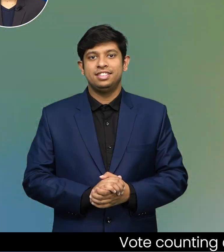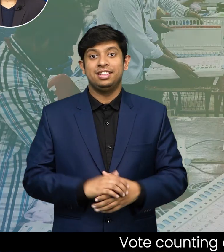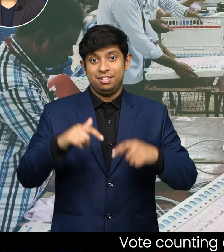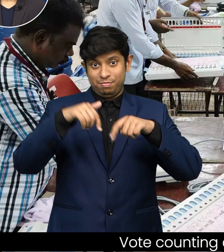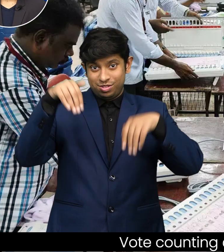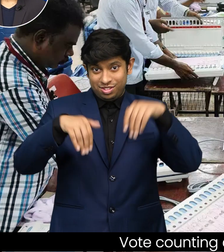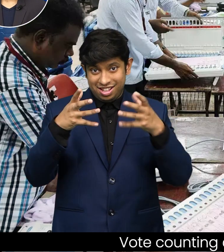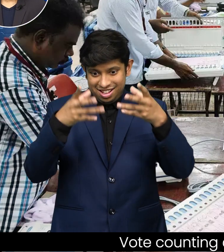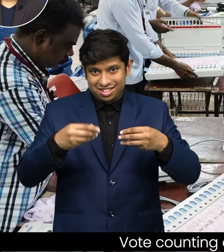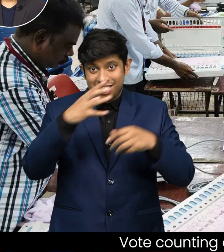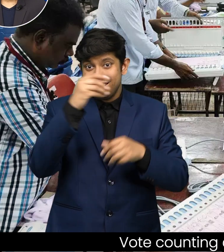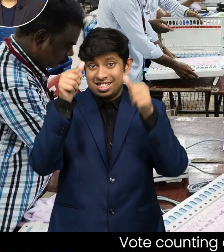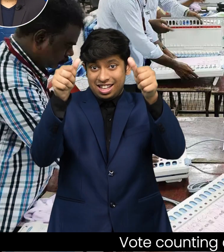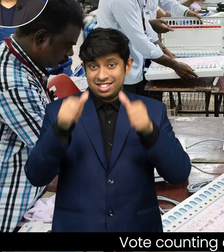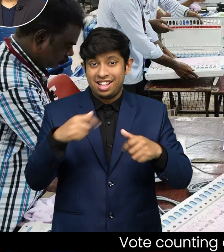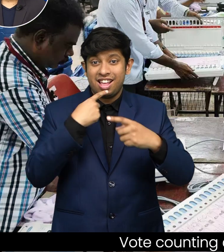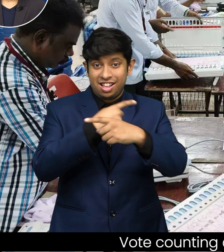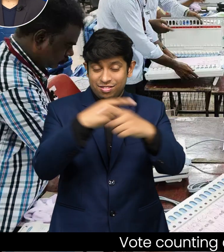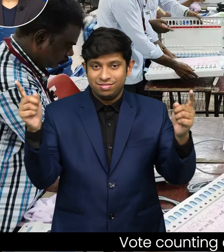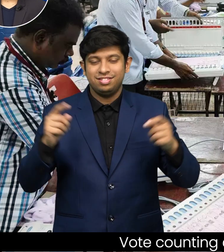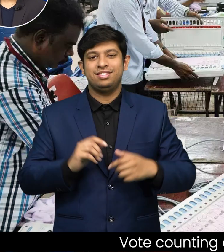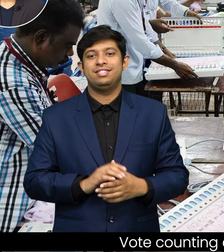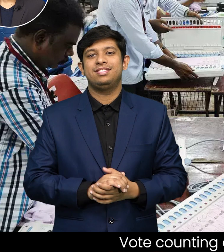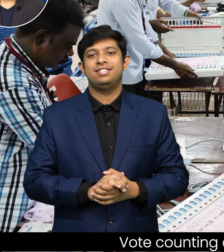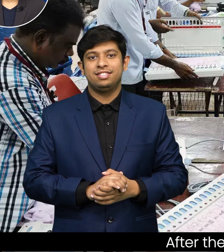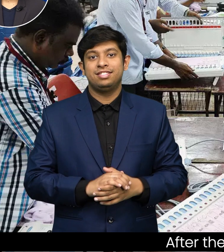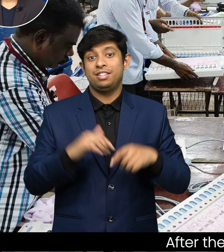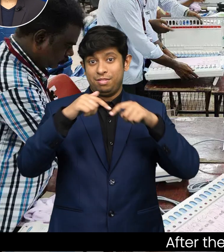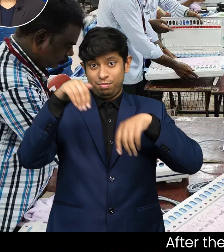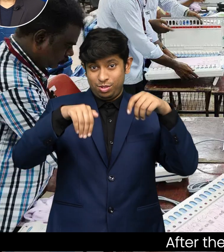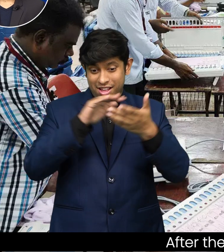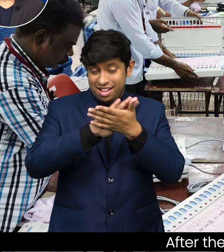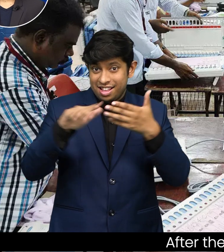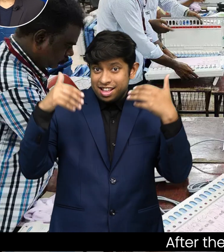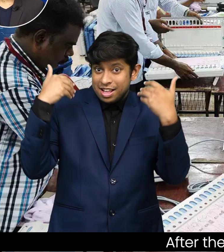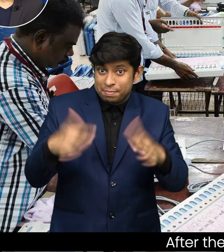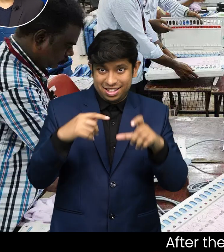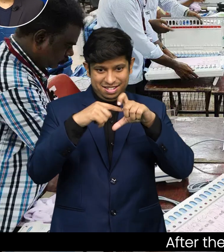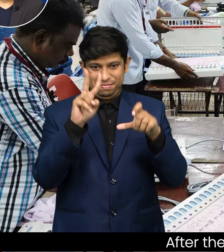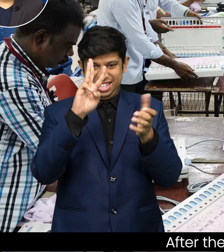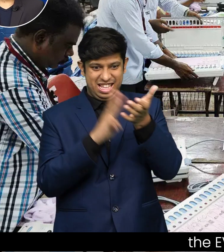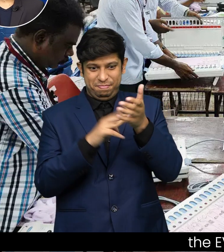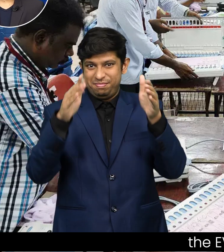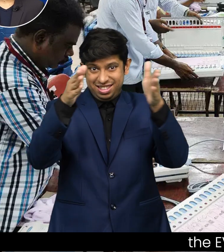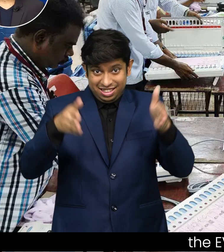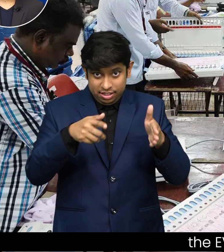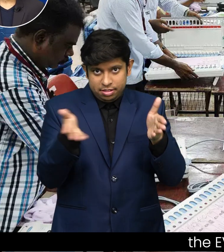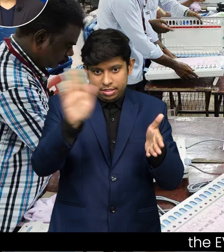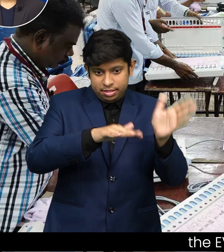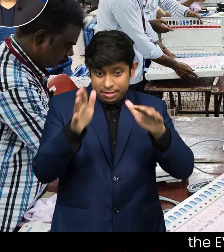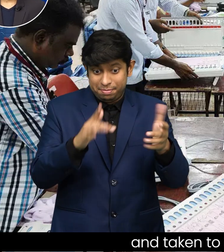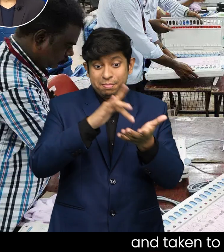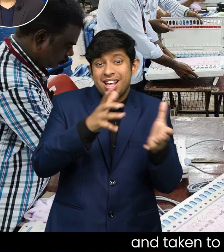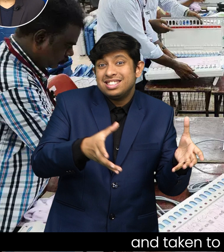Vote counting and result declaration. After the polling is done, the EVM is